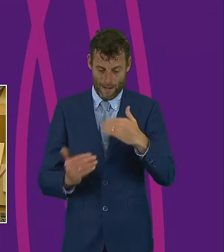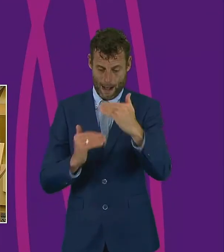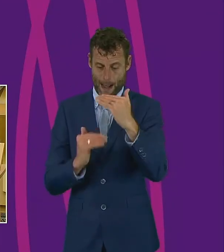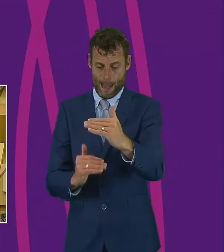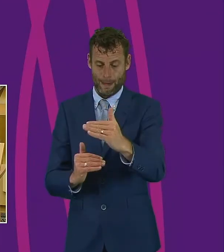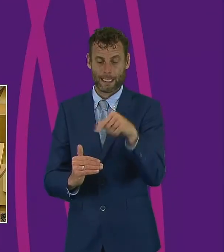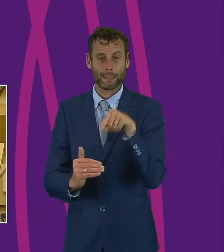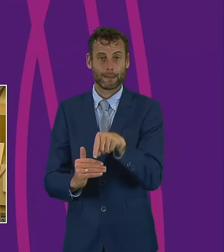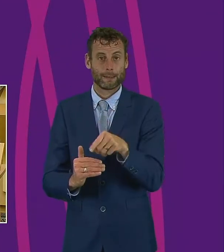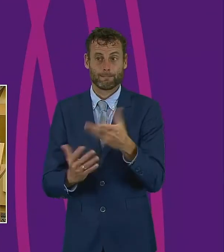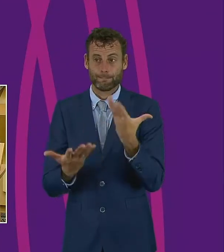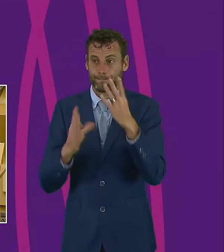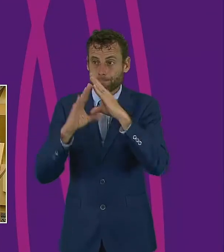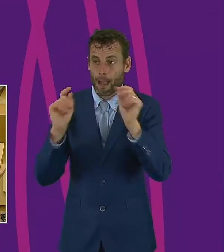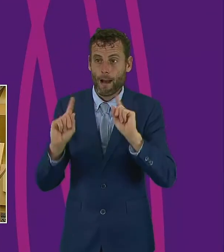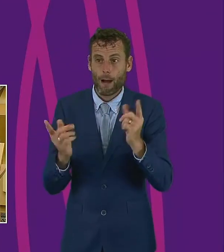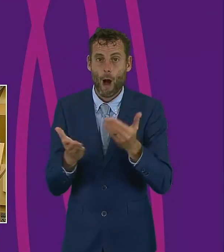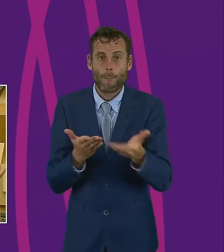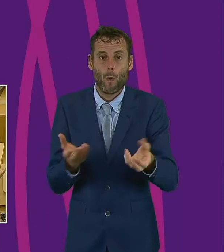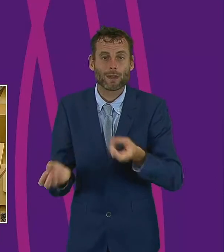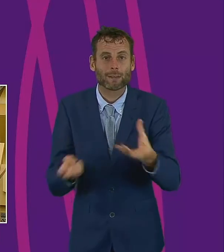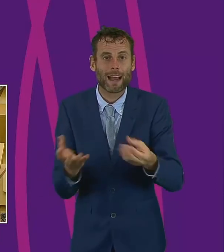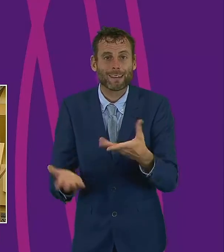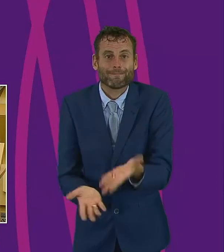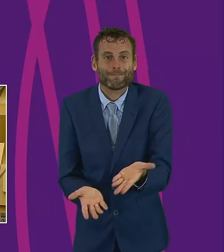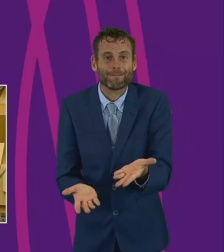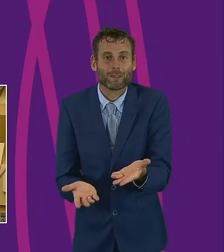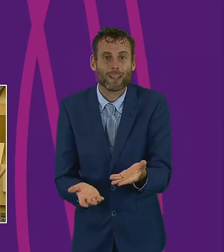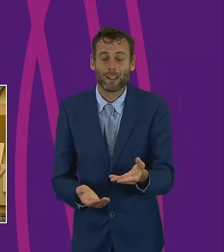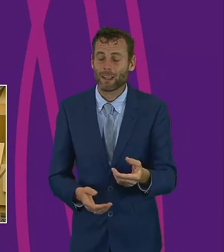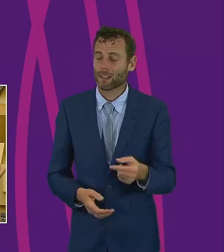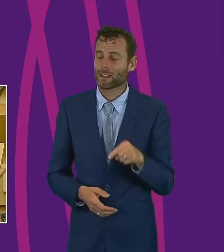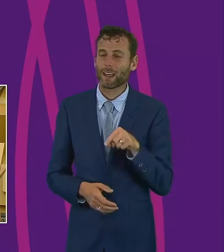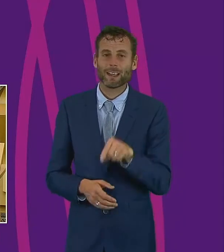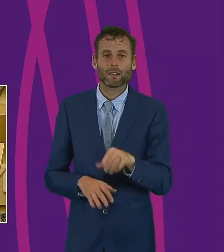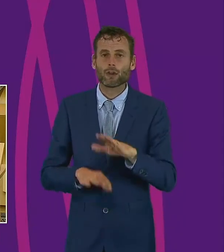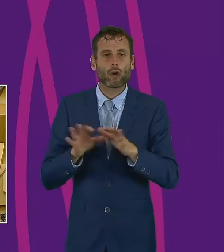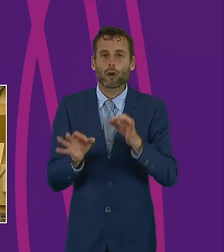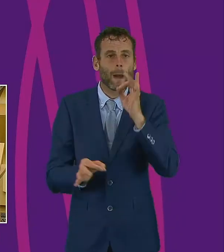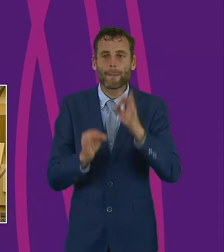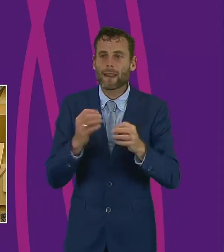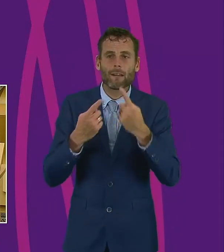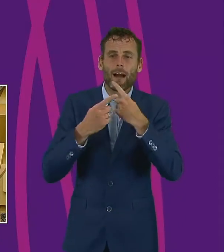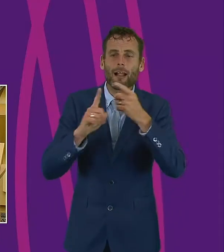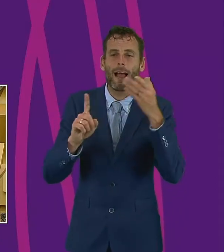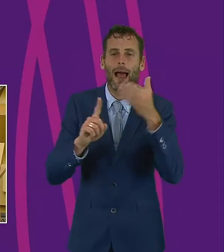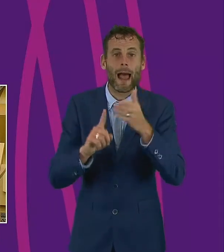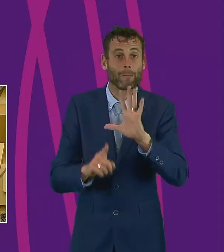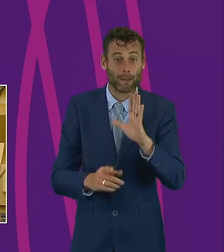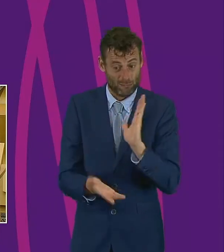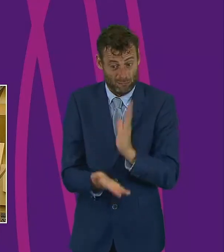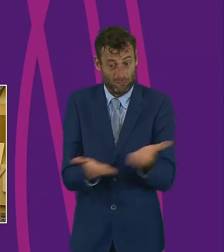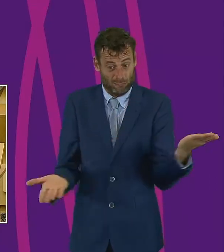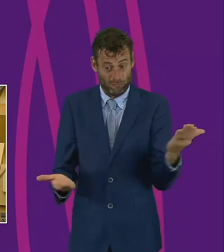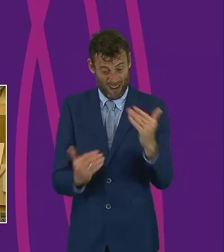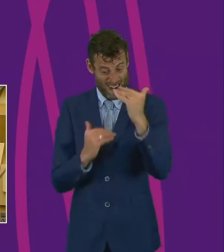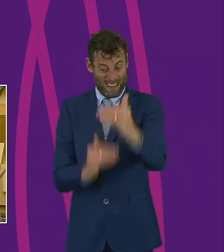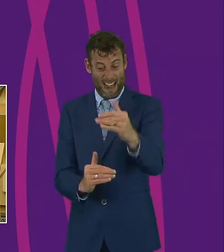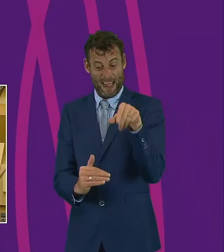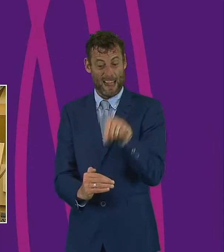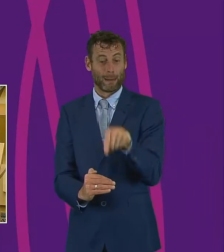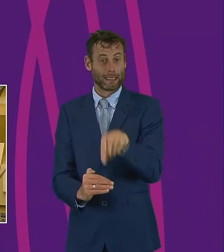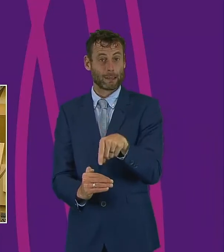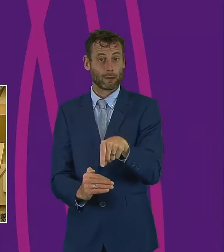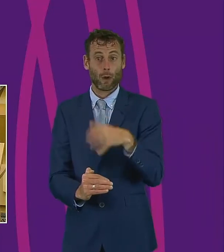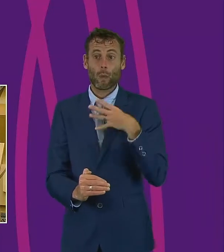hard limits in what we can do. And as I say, that is not, in this context, a political point. That is a statement of fact, and it